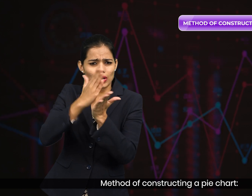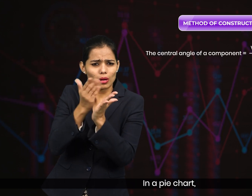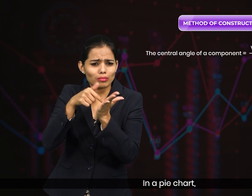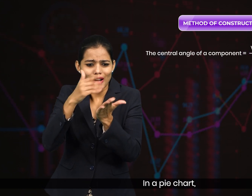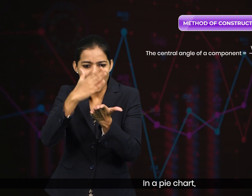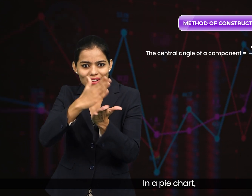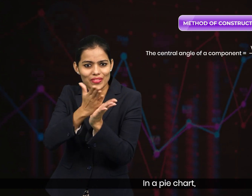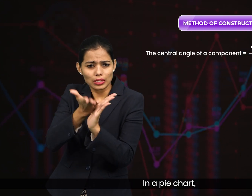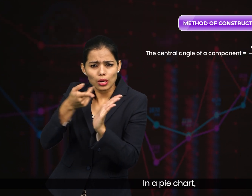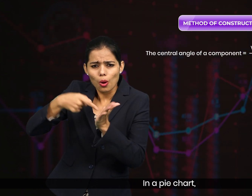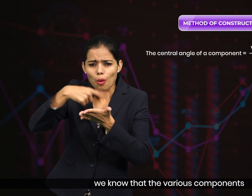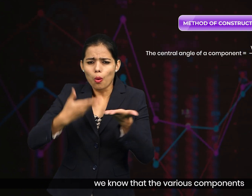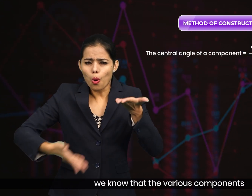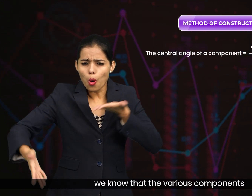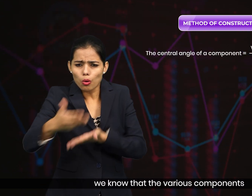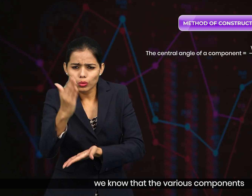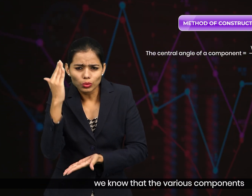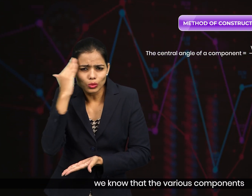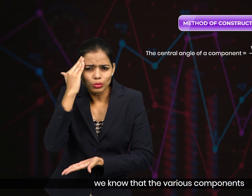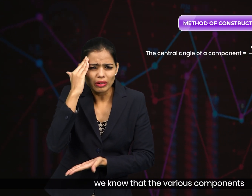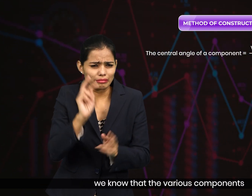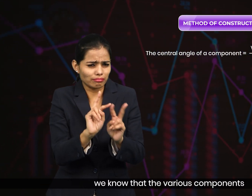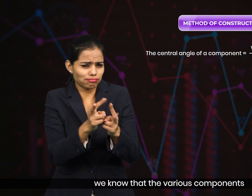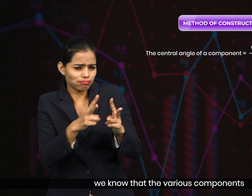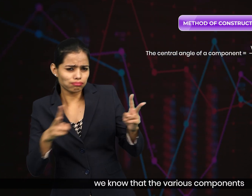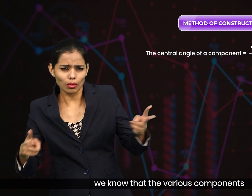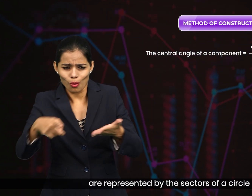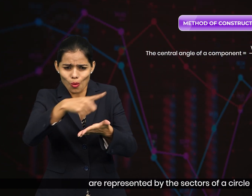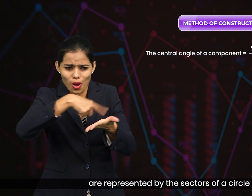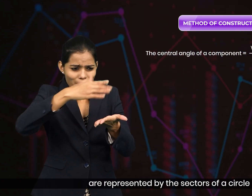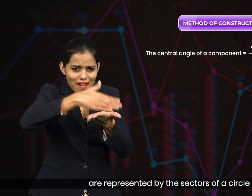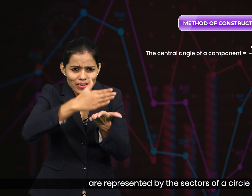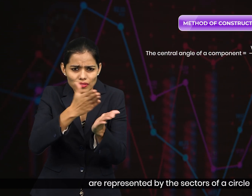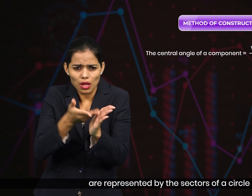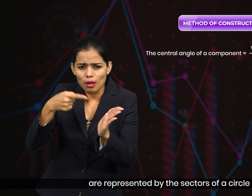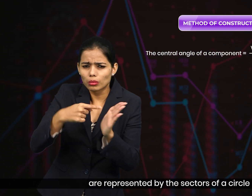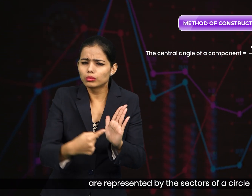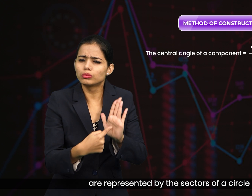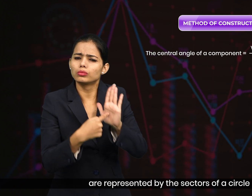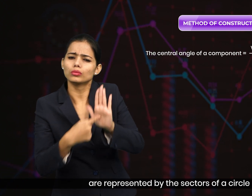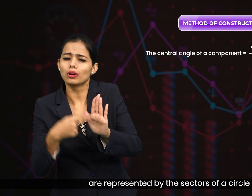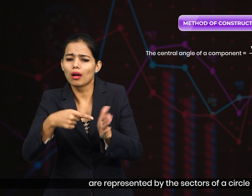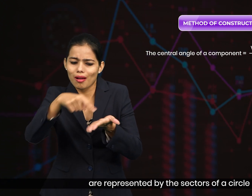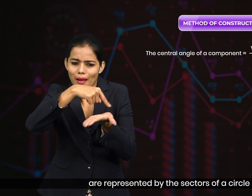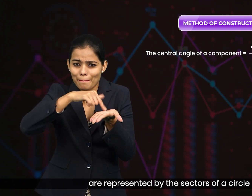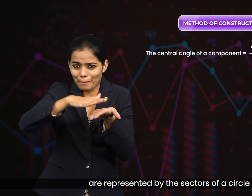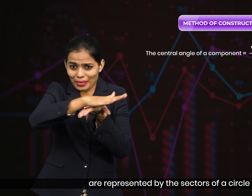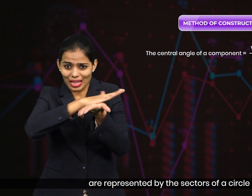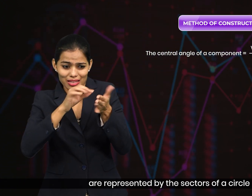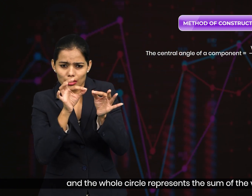In a pie chart, we know that the various components are represented by the sectors of a circle, and